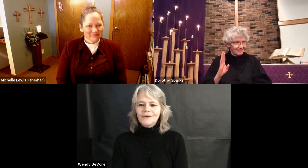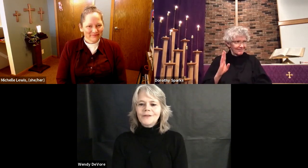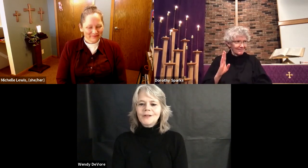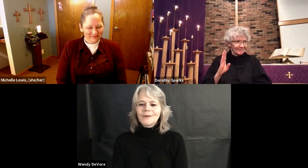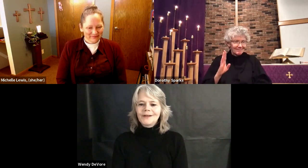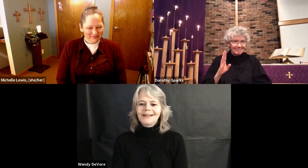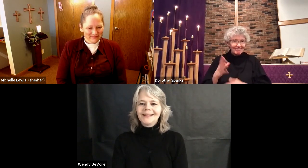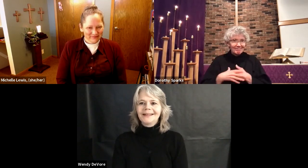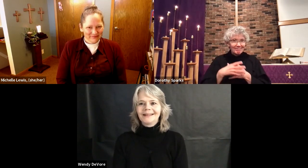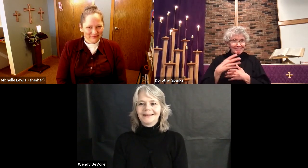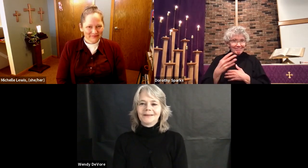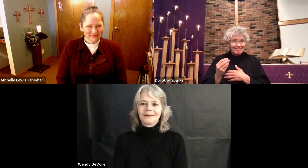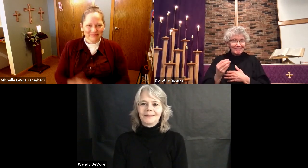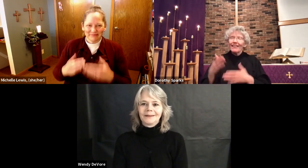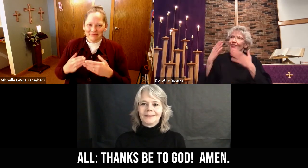and serve the Lord.